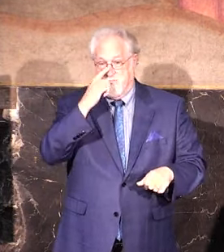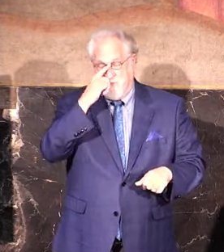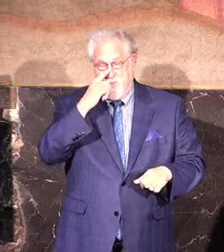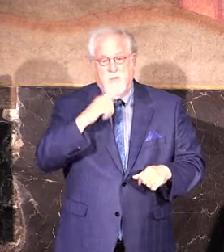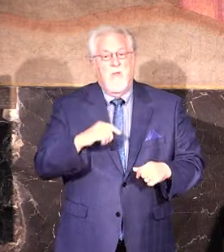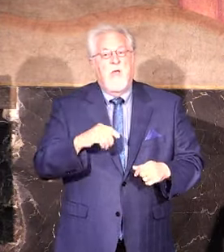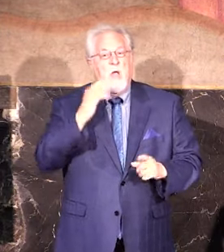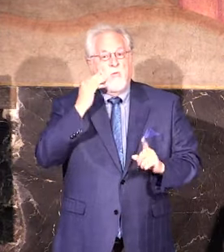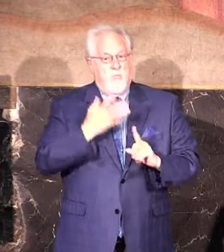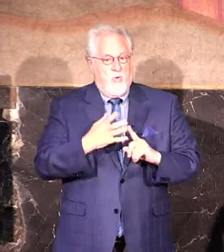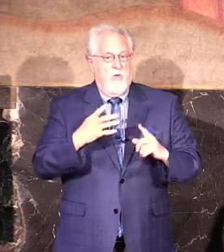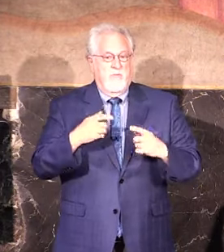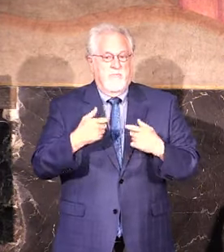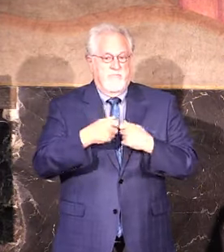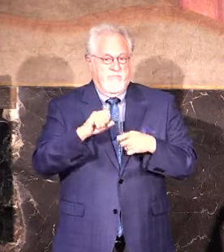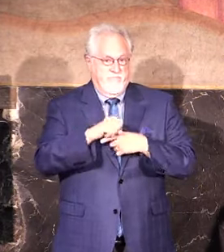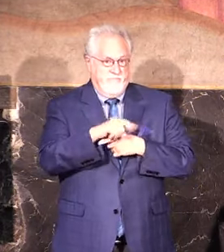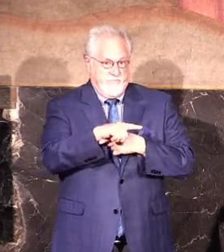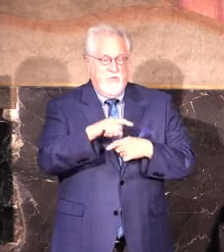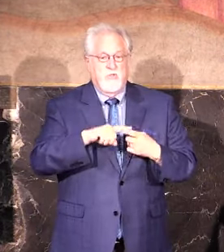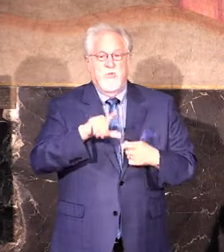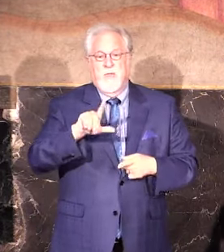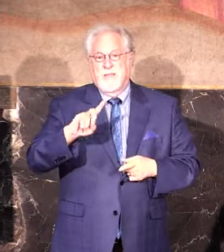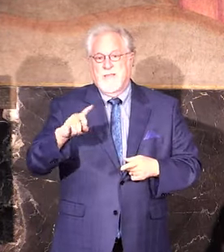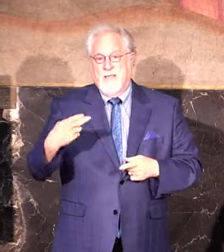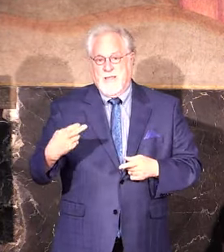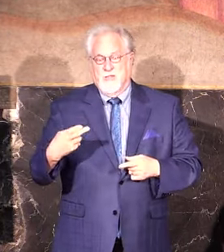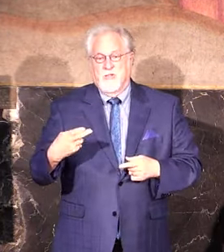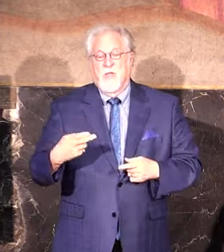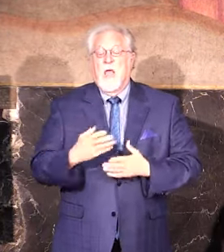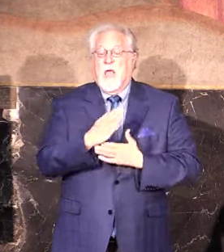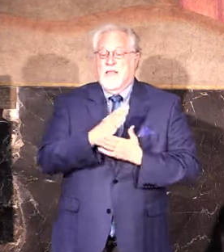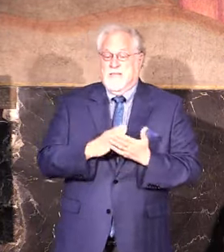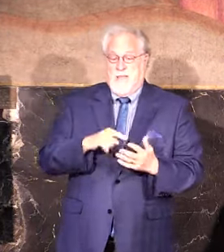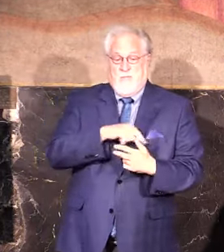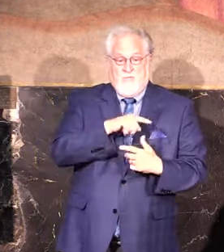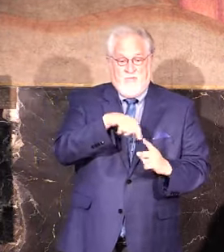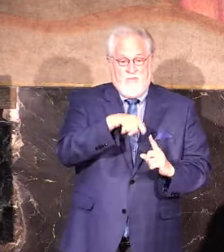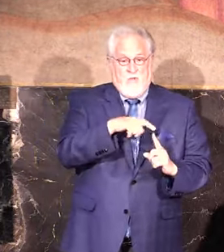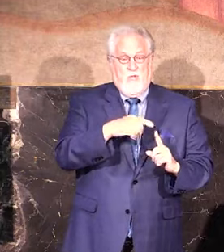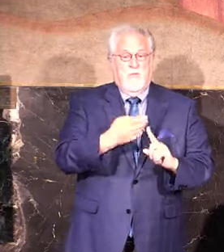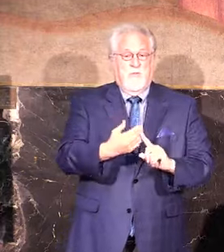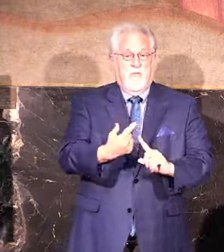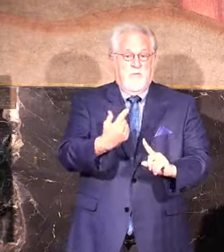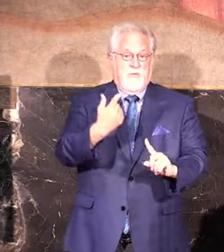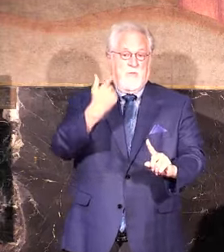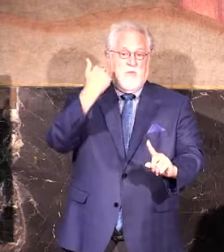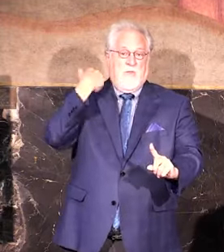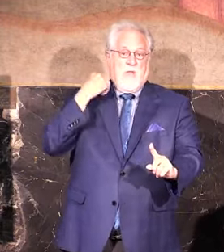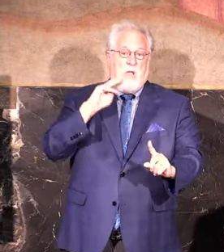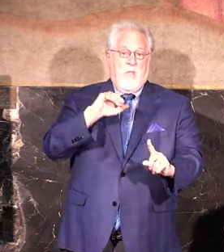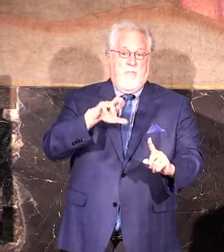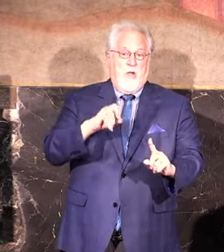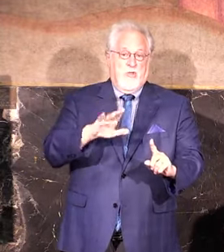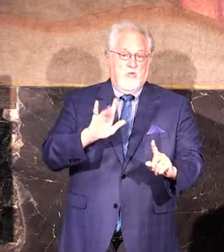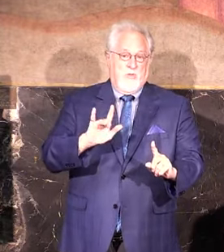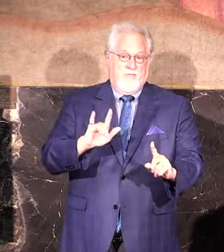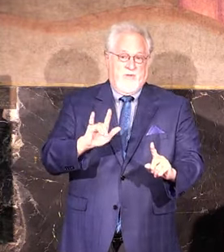They reported electronically to LDH. And some of those cases stretch back as far as March the